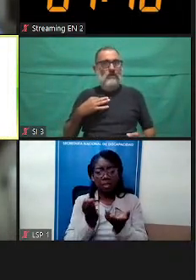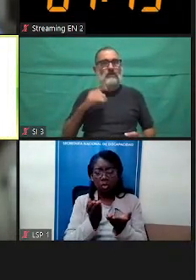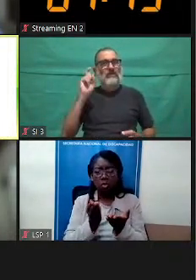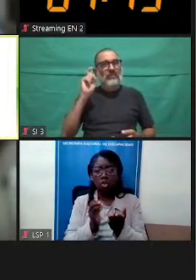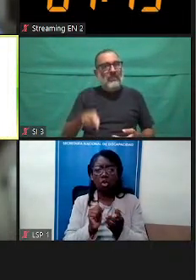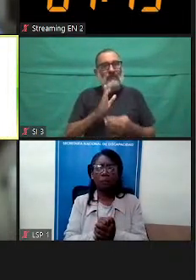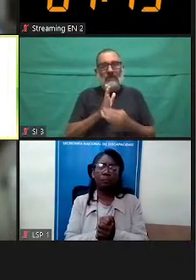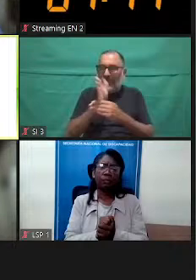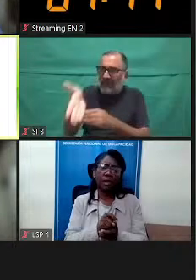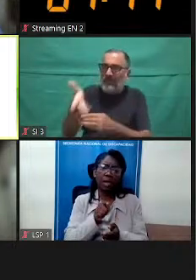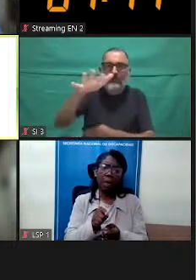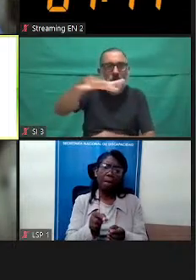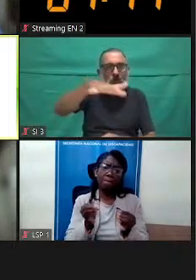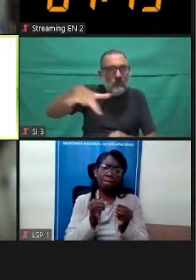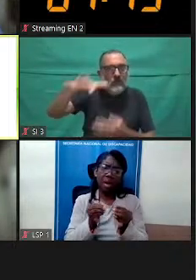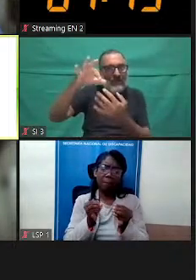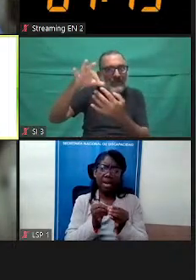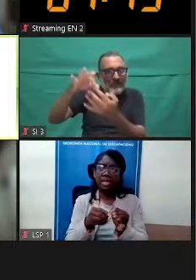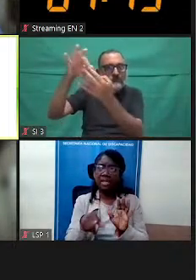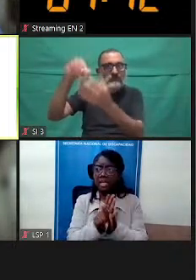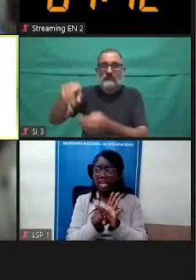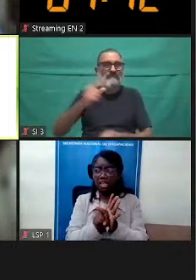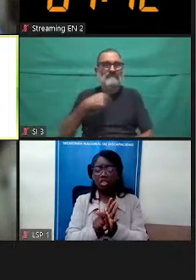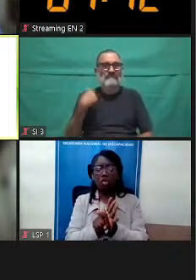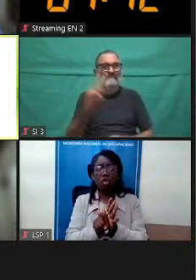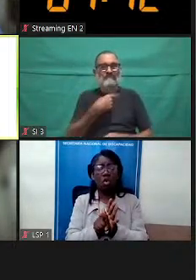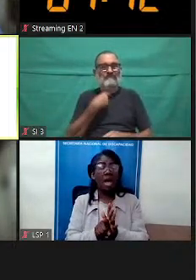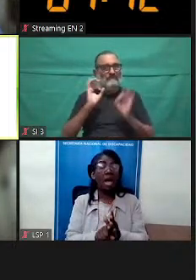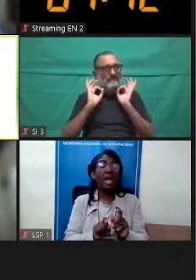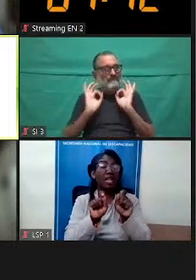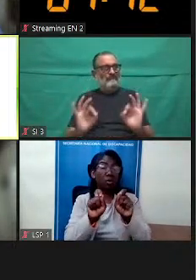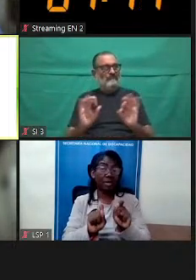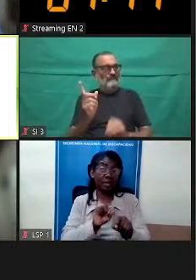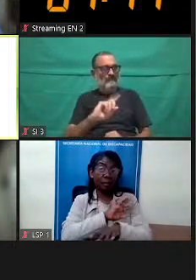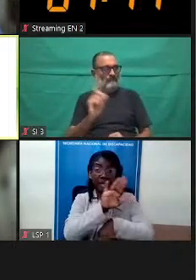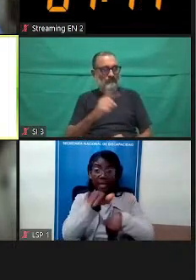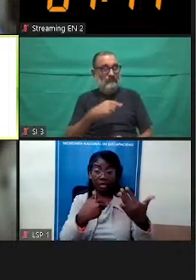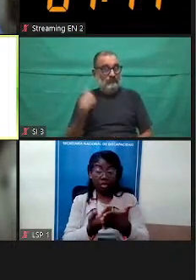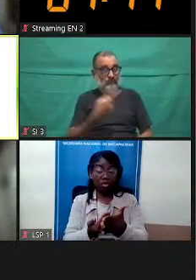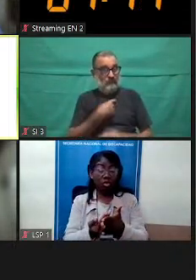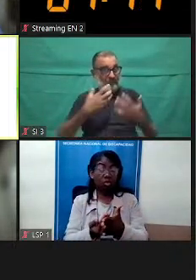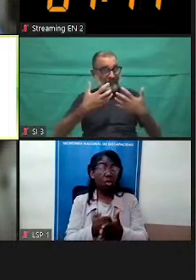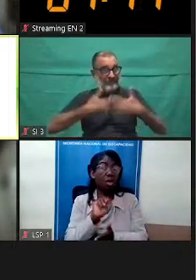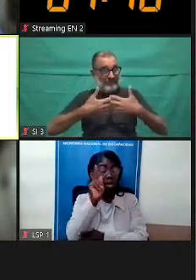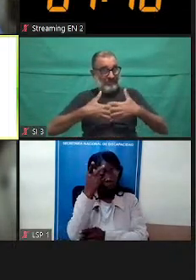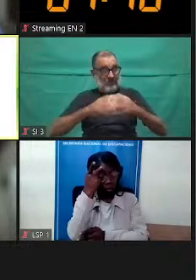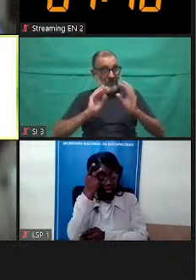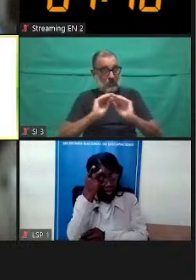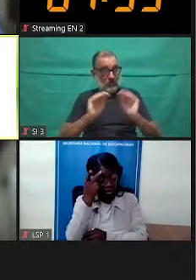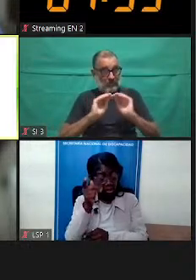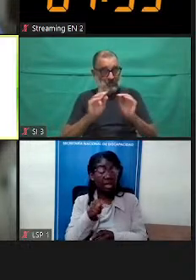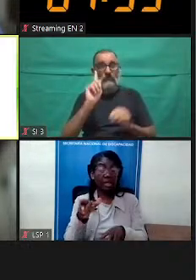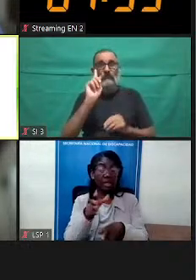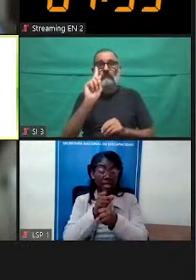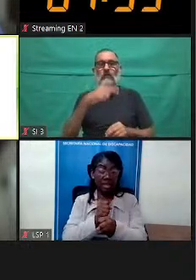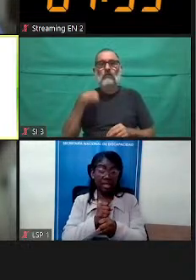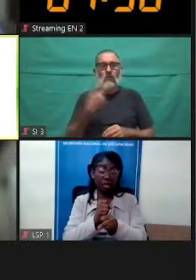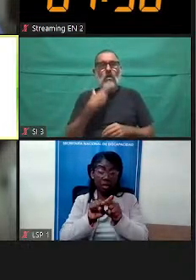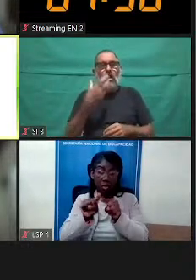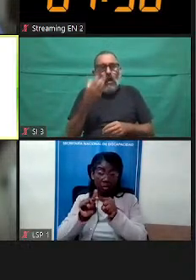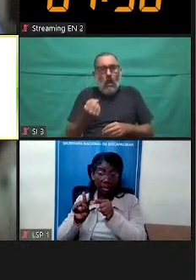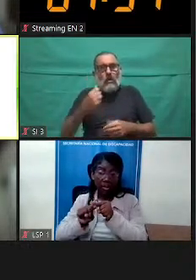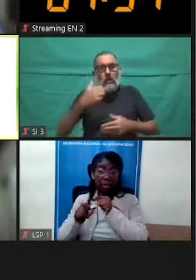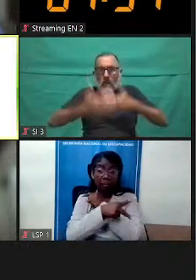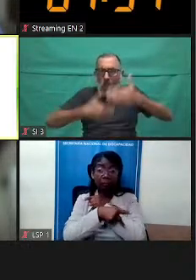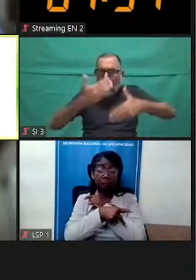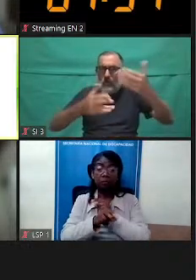course have more awareness of education for all we know that the policies that several countries